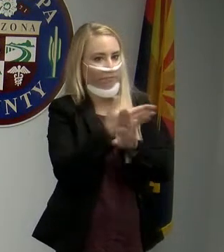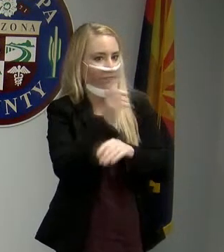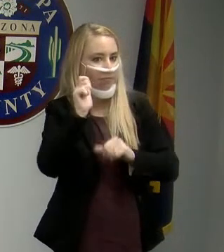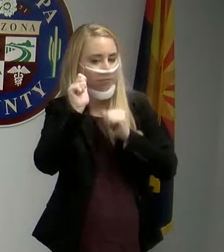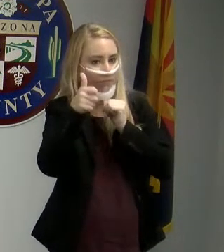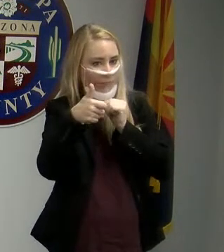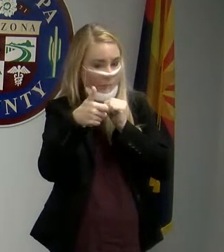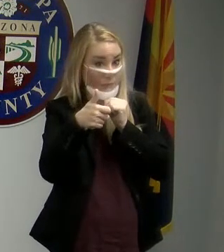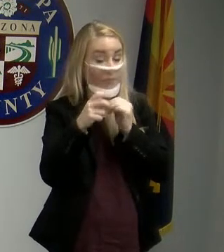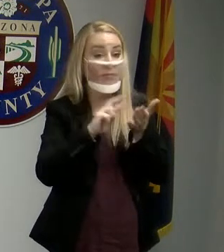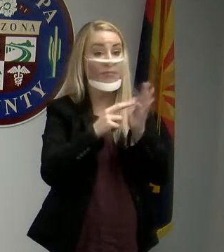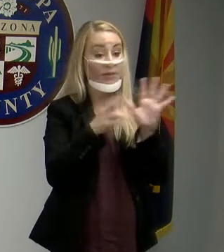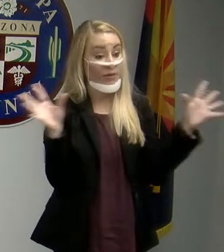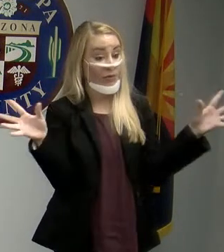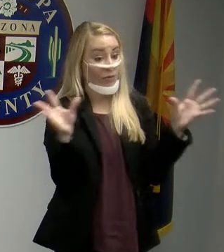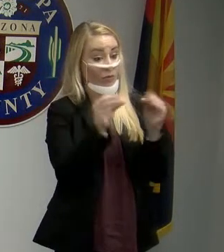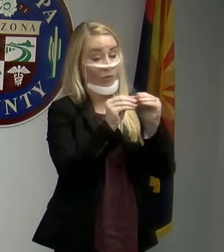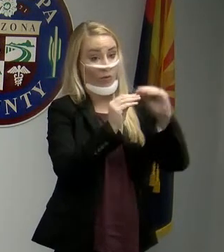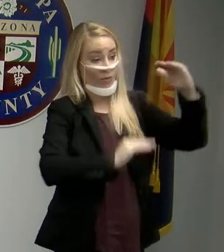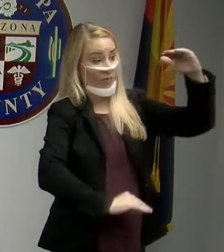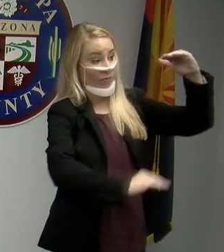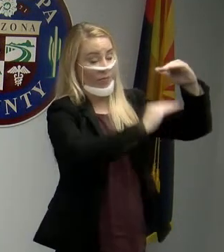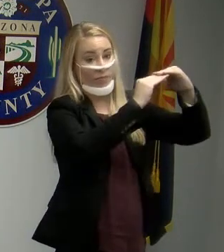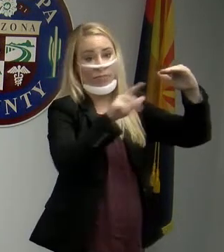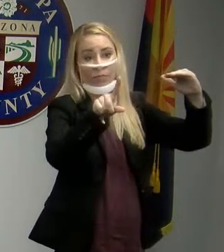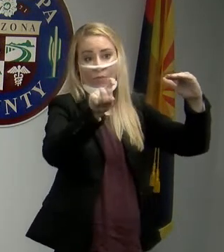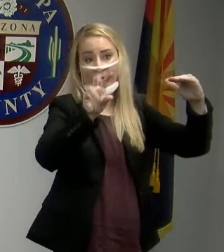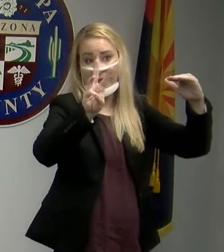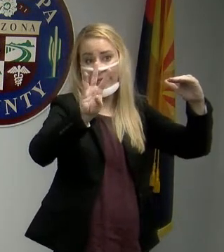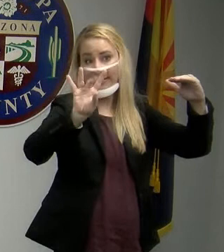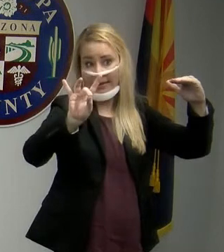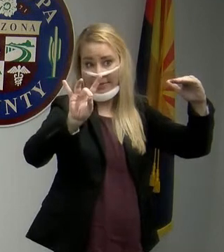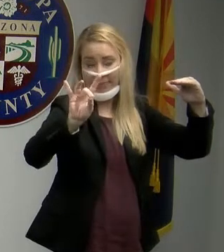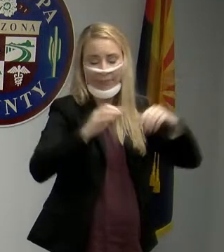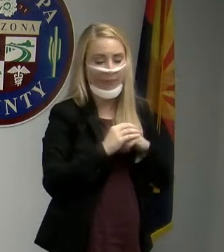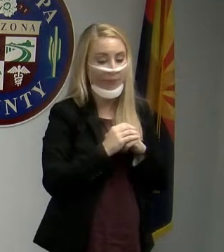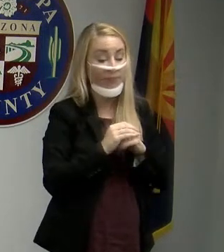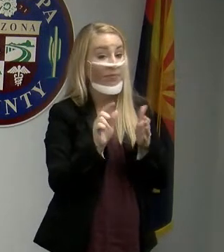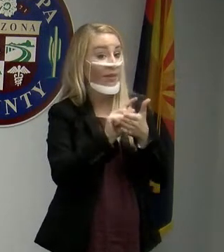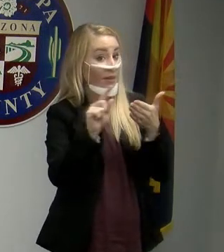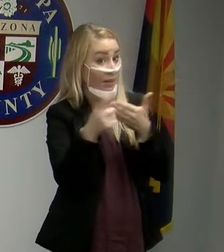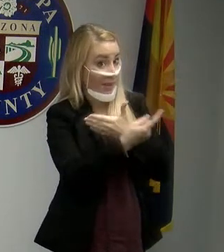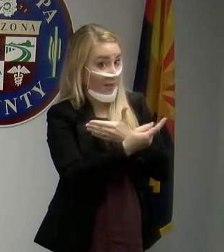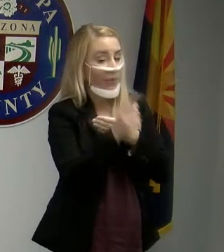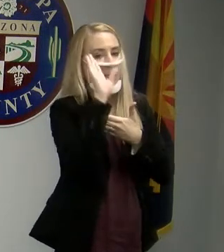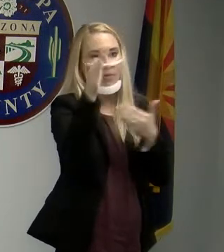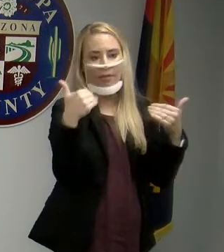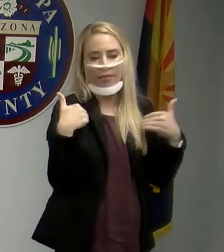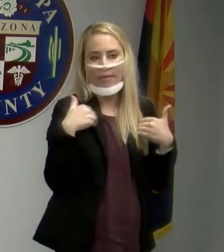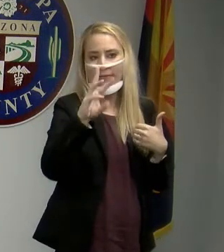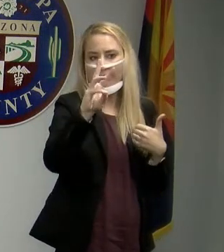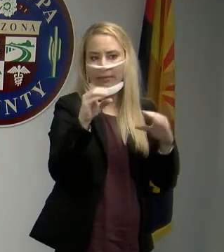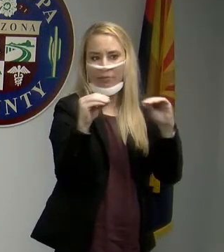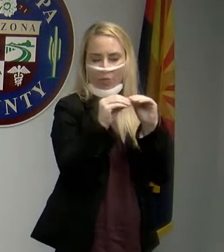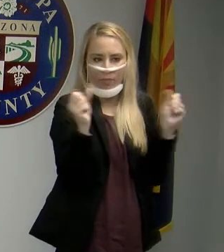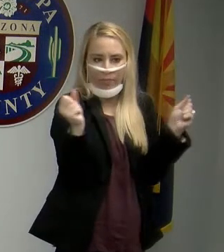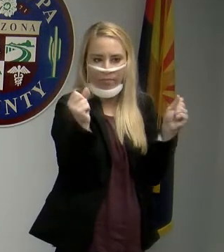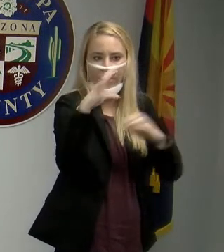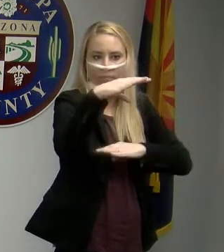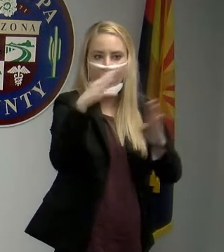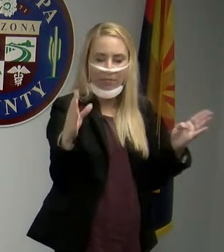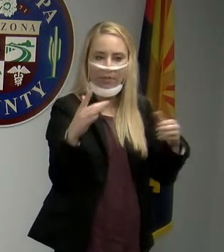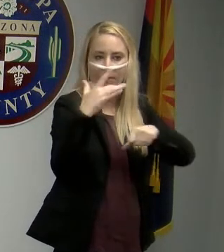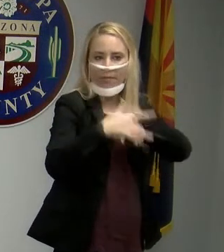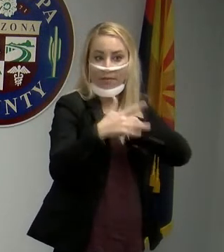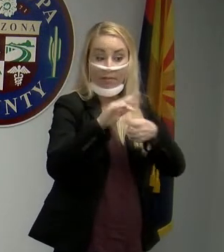additional storage to a total of 168. By next week, 6 more coolers will be added. This will bring the total number